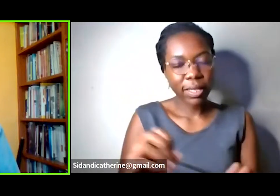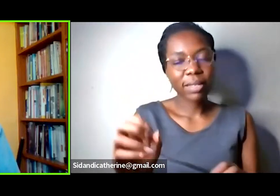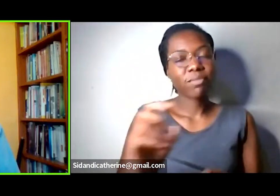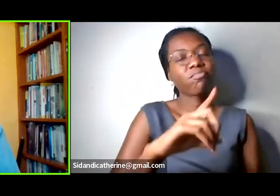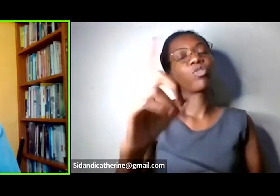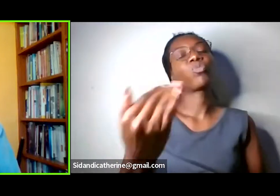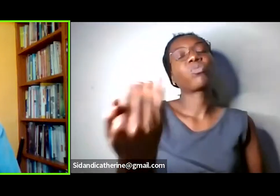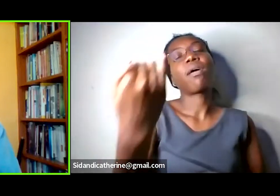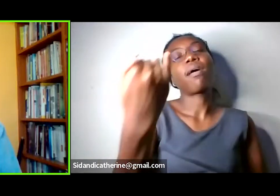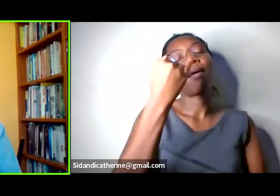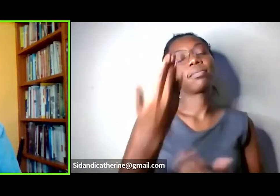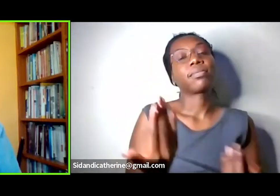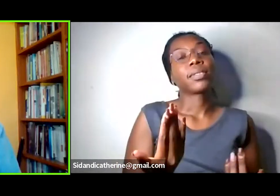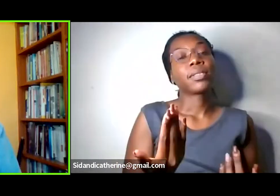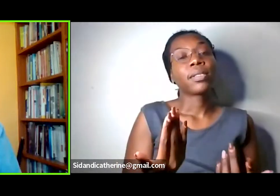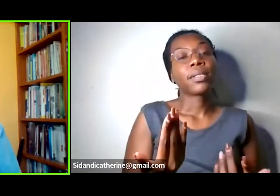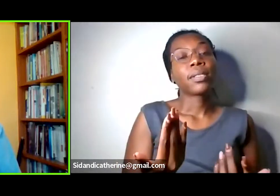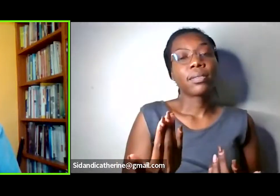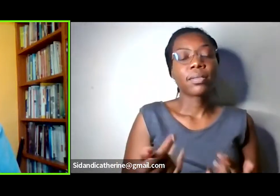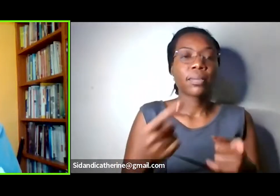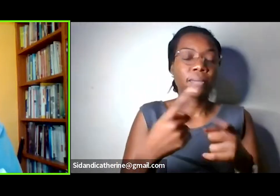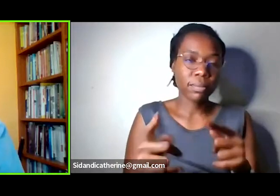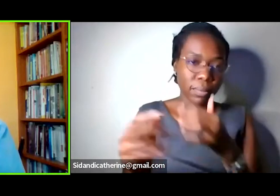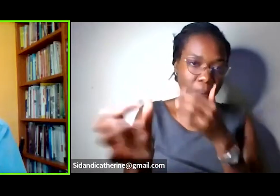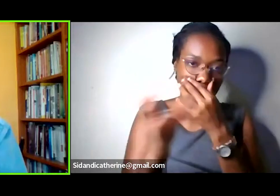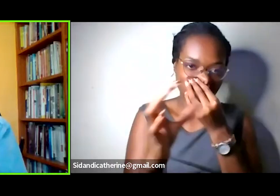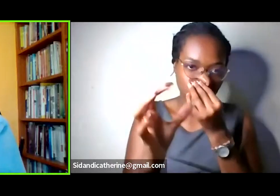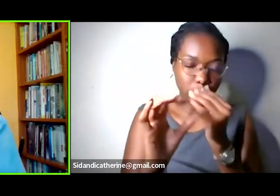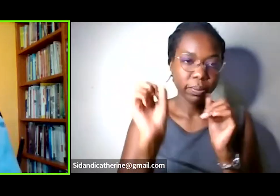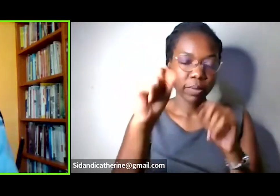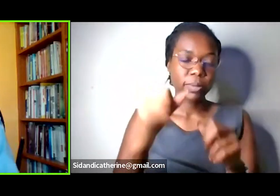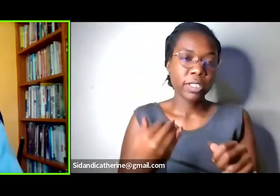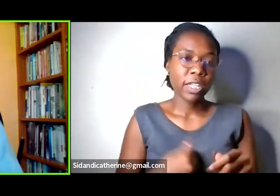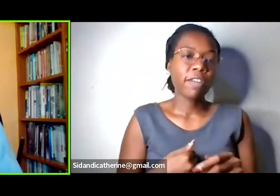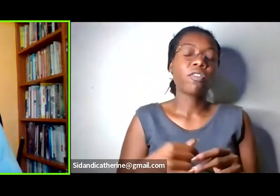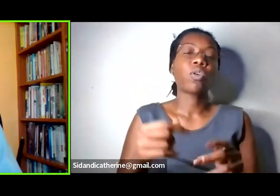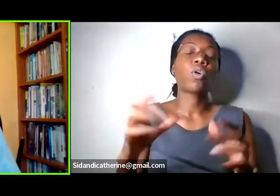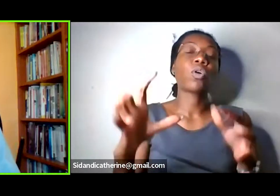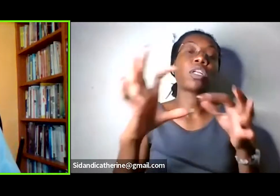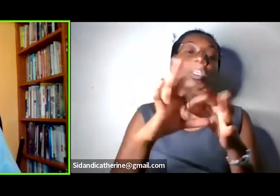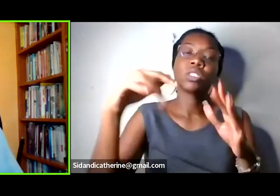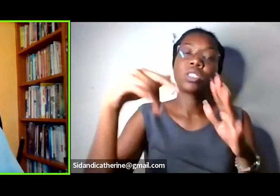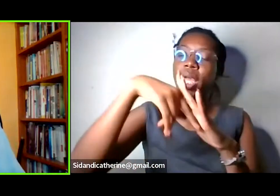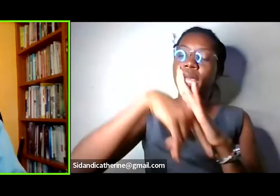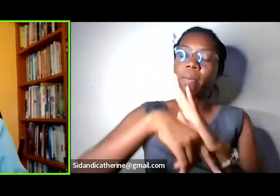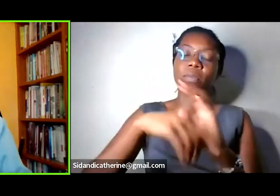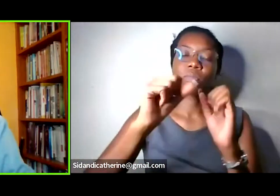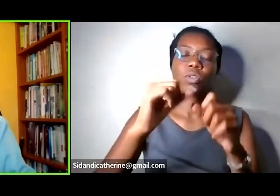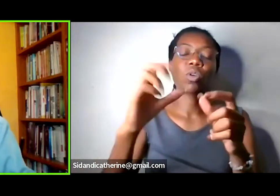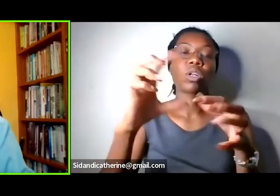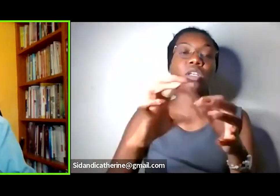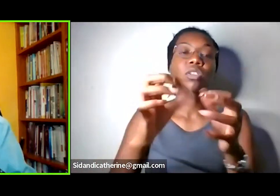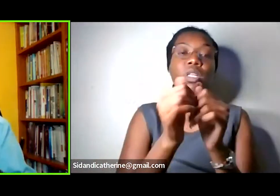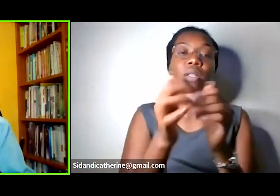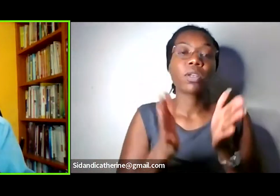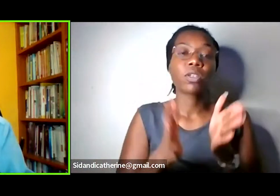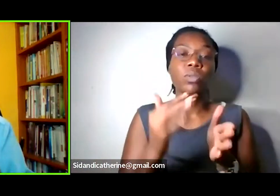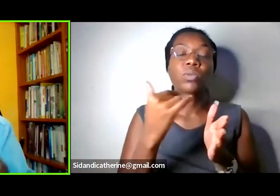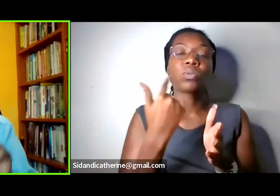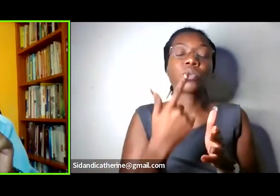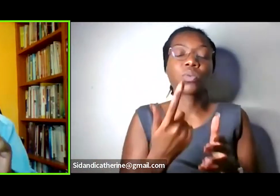value driven, and you offer a true solution that is good value for money. That is all I'm trying to say.